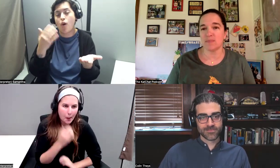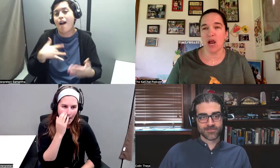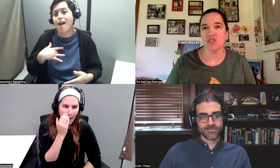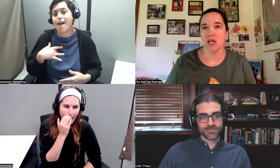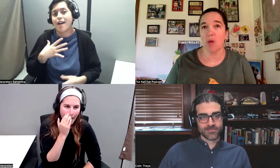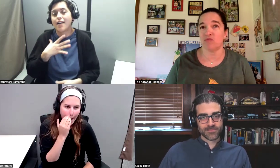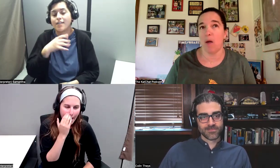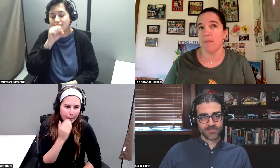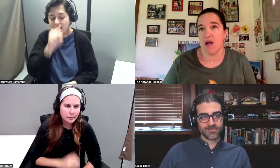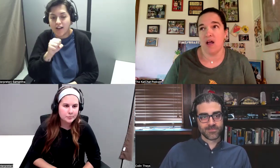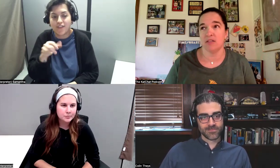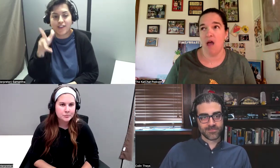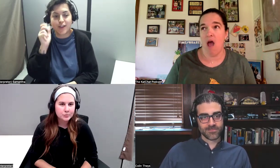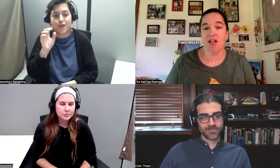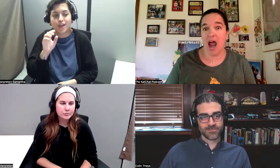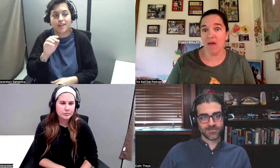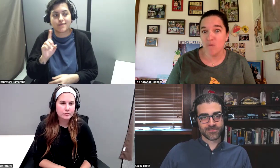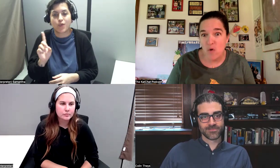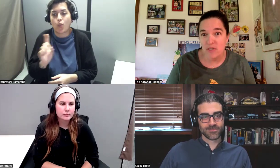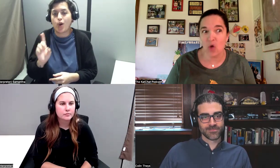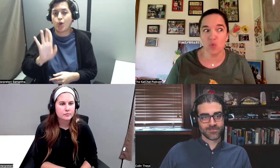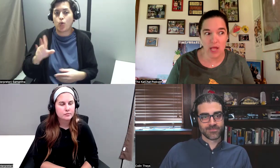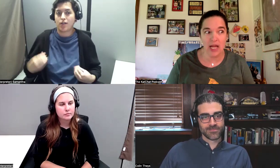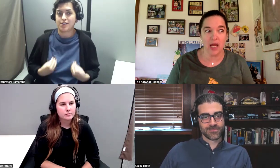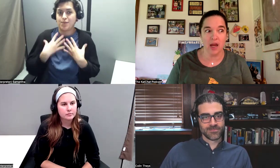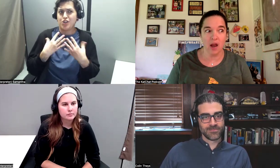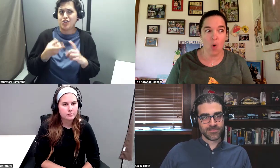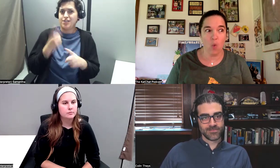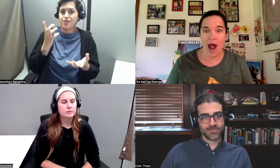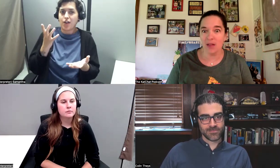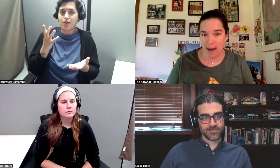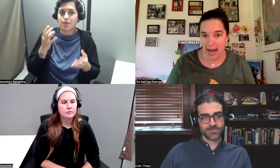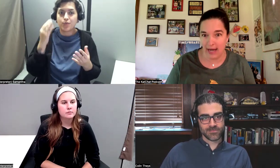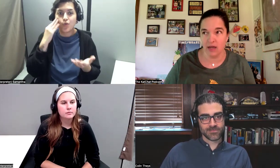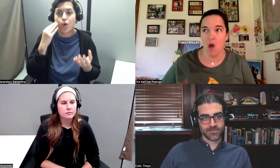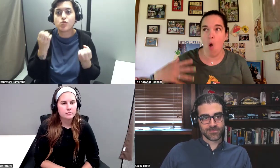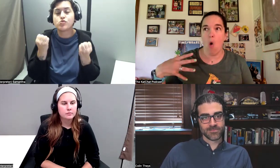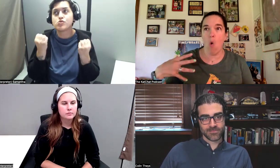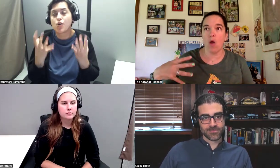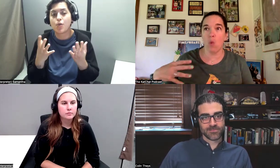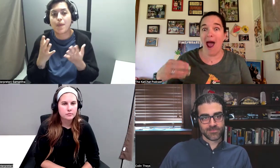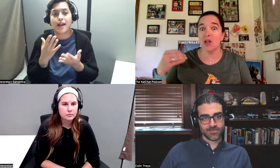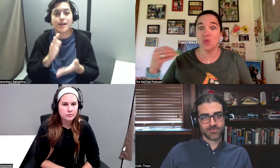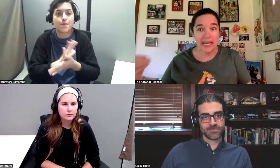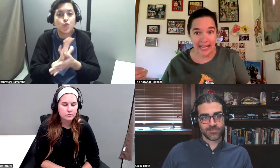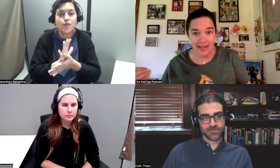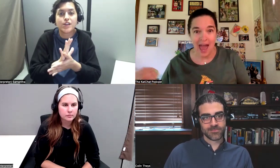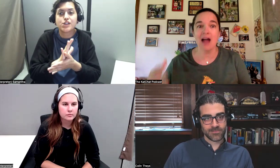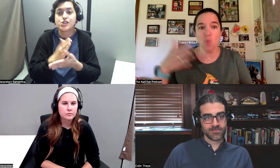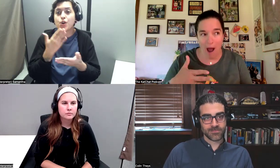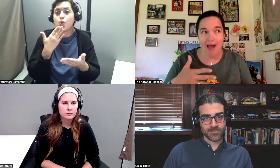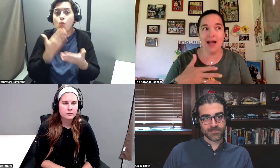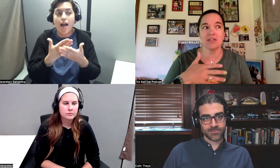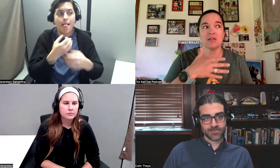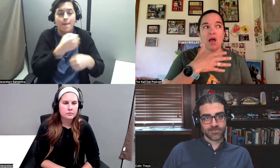their inspiration come from because a lot of movies are really well made or well written